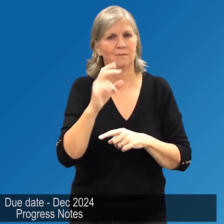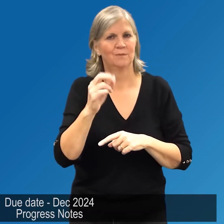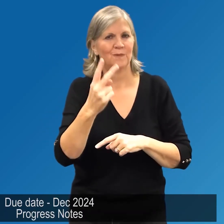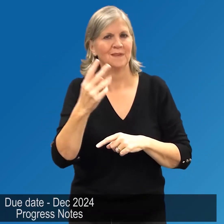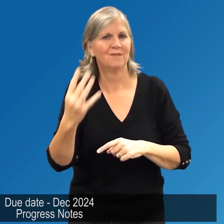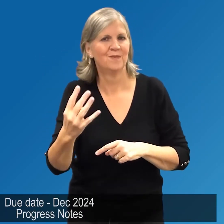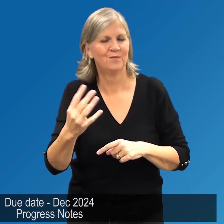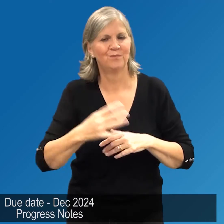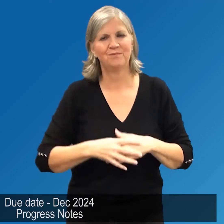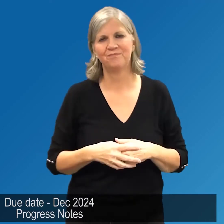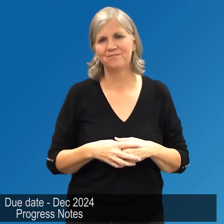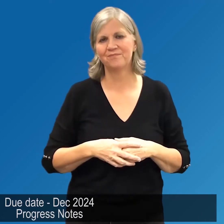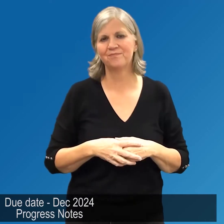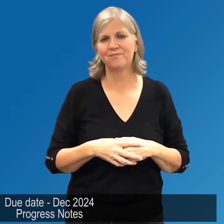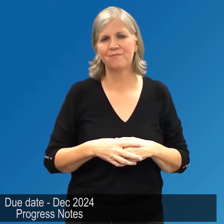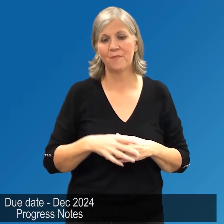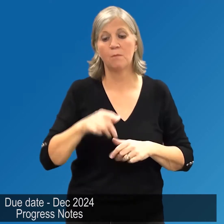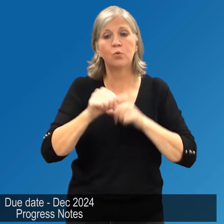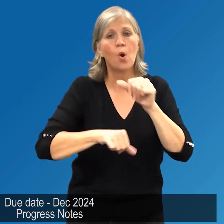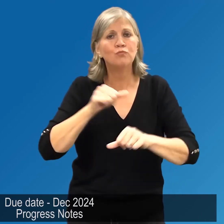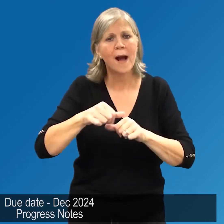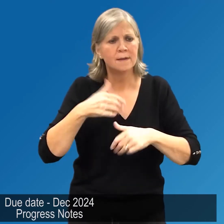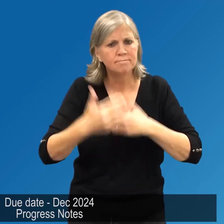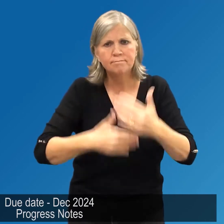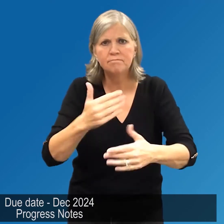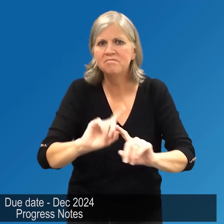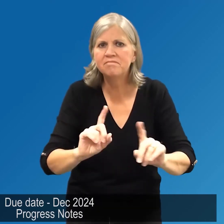Due date, December 2024. Progress notes.